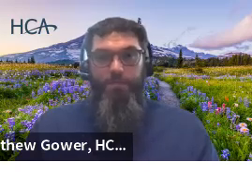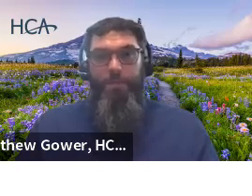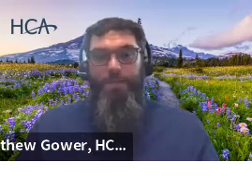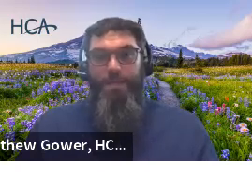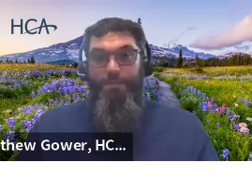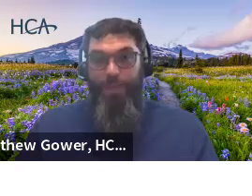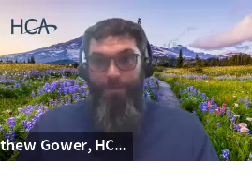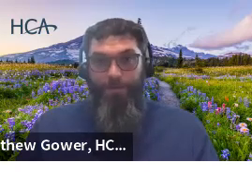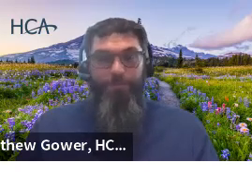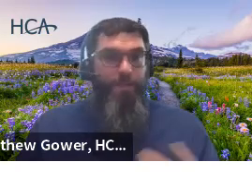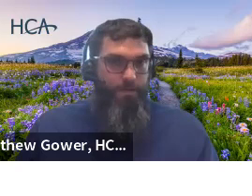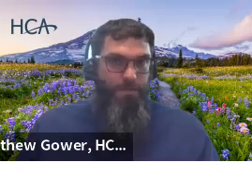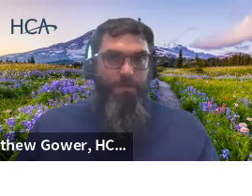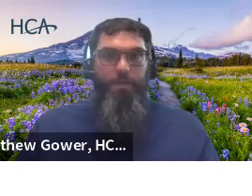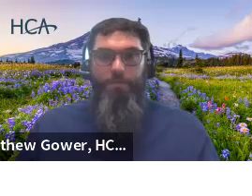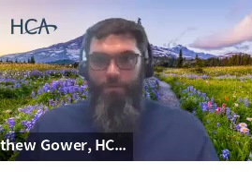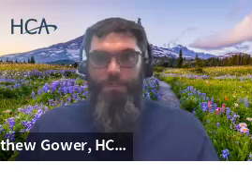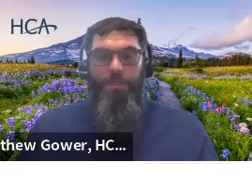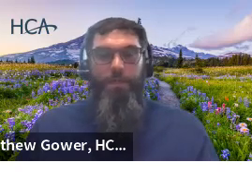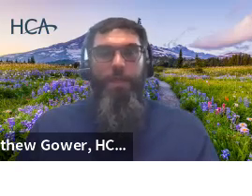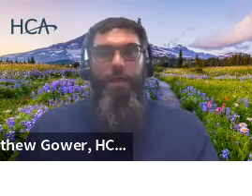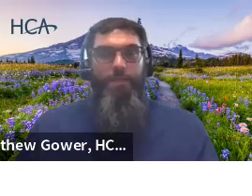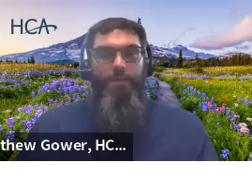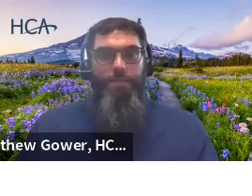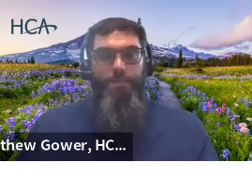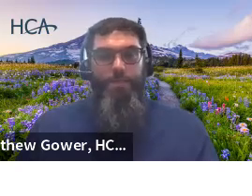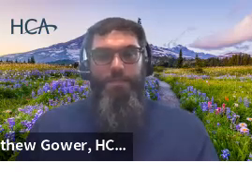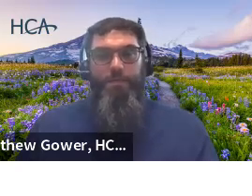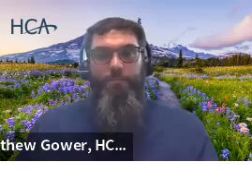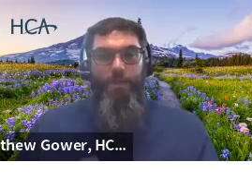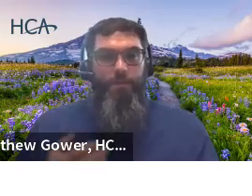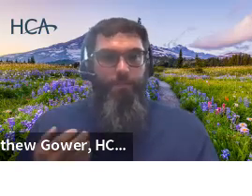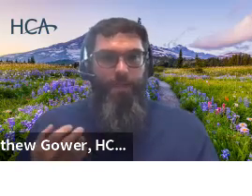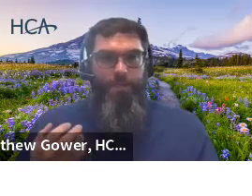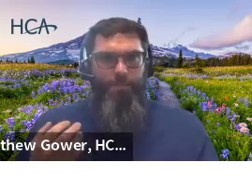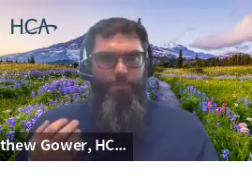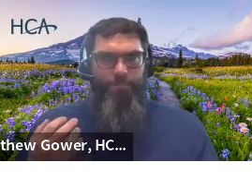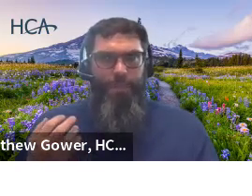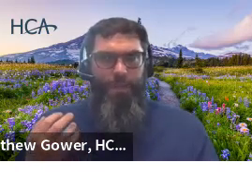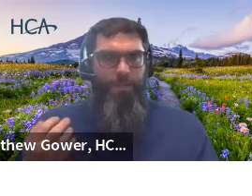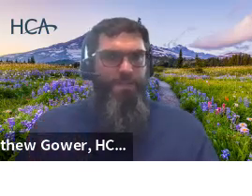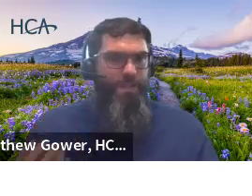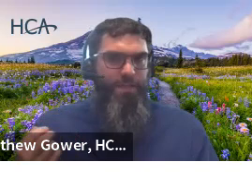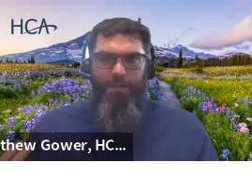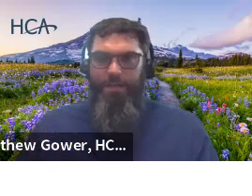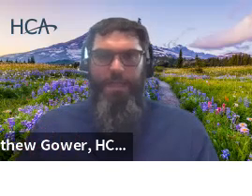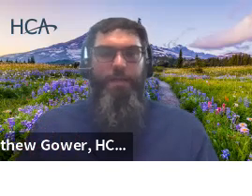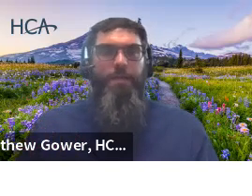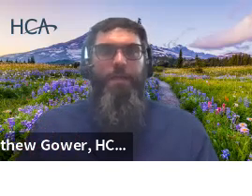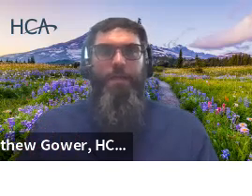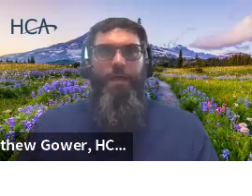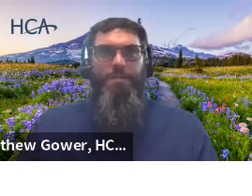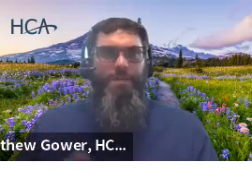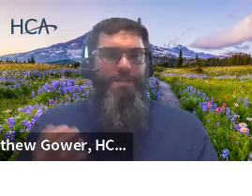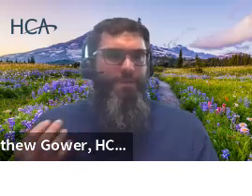key contributing states you may have heard of, like Arizona, Georgia, but they also pulled in some from Michigan and